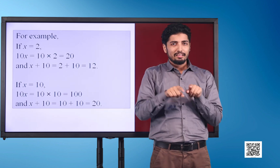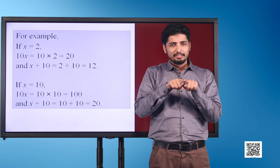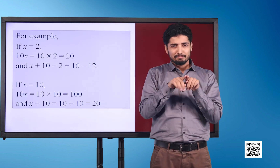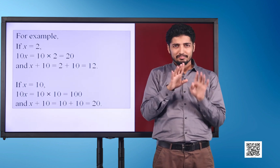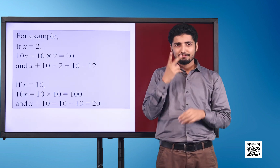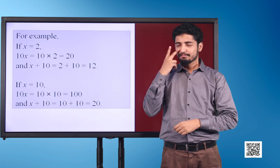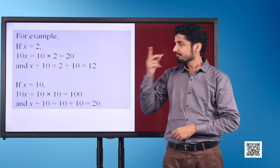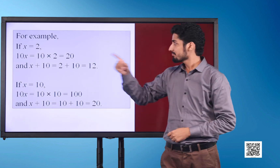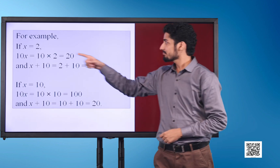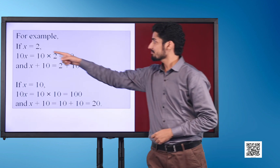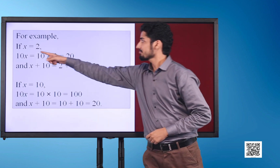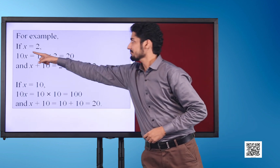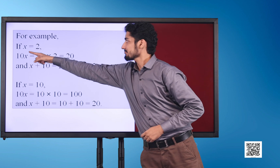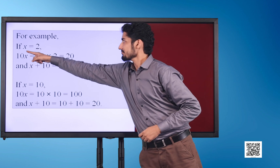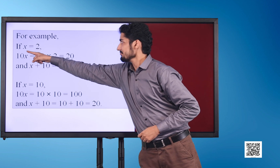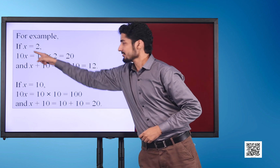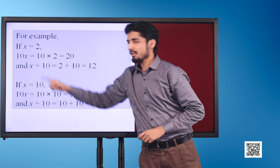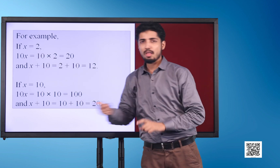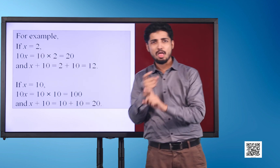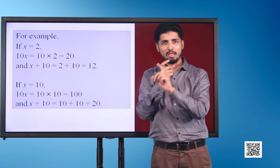For example, if x is equal to 2,